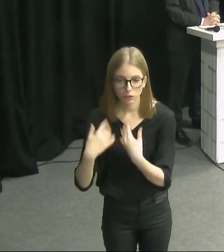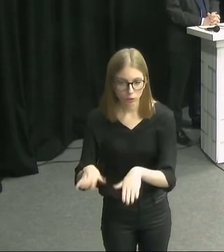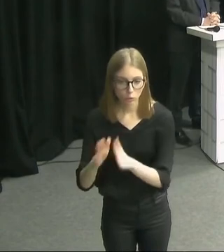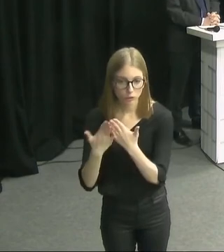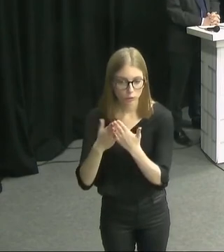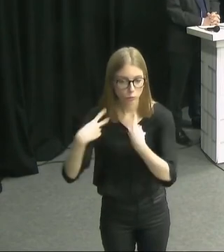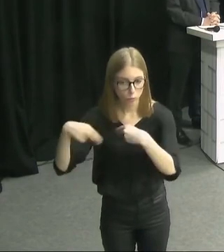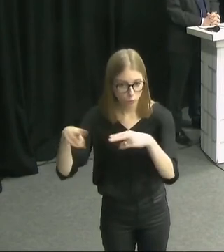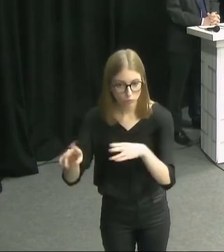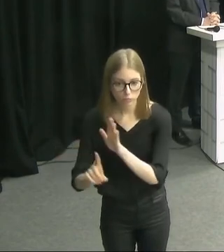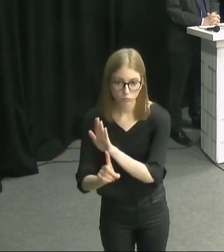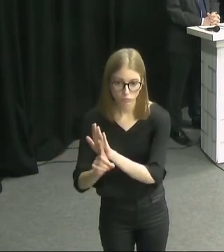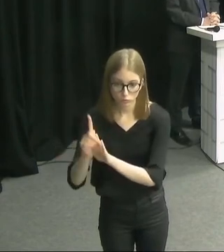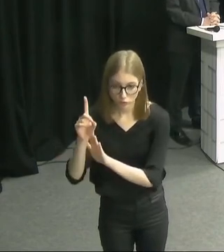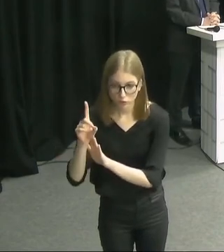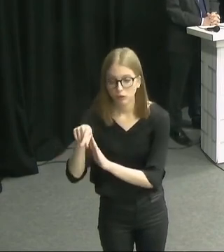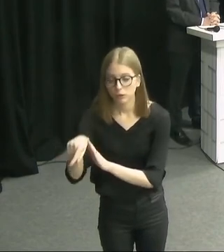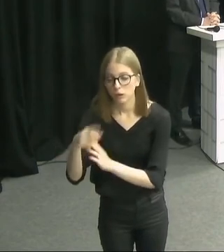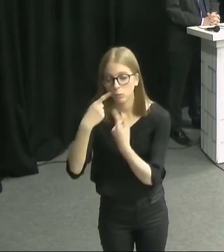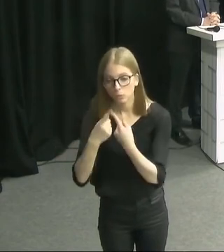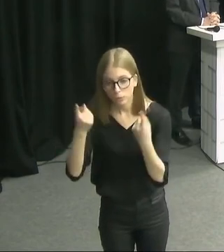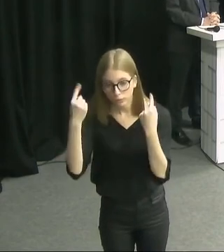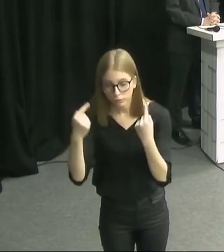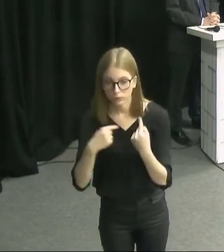these benefits are extremely important.